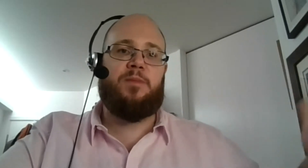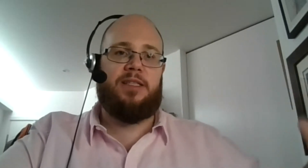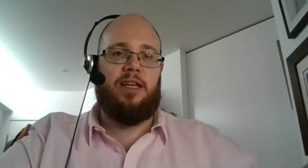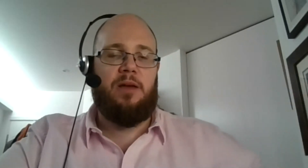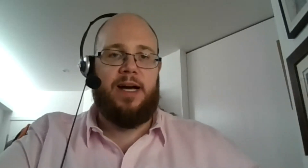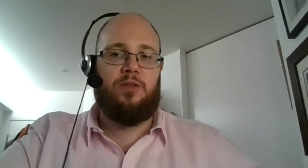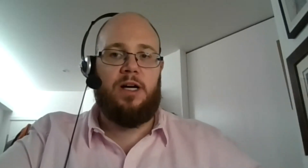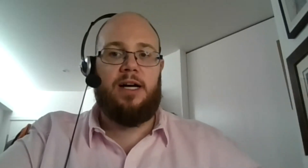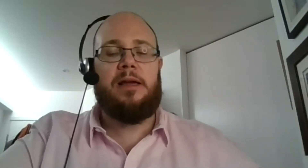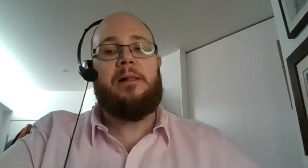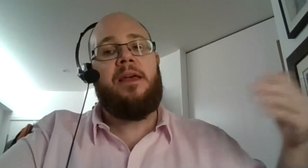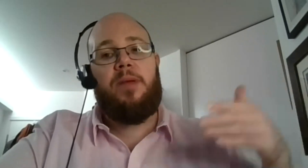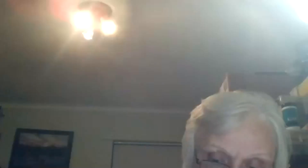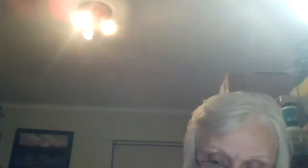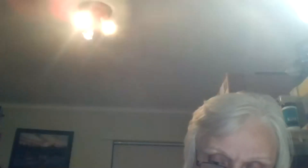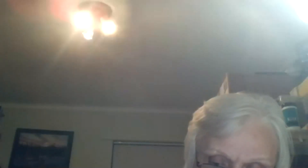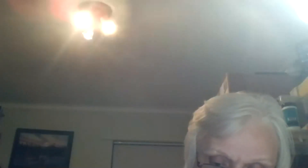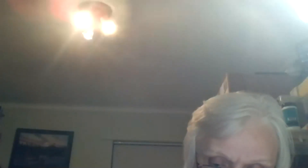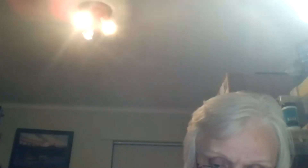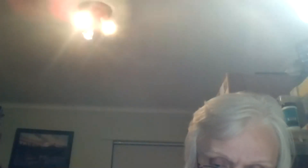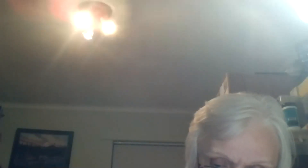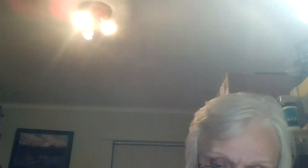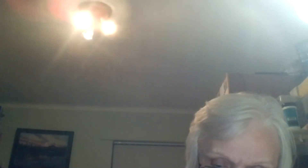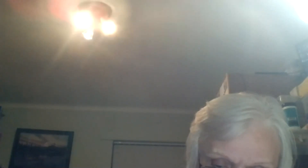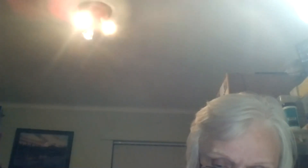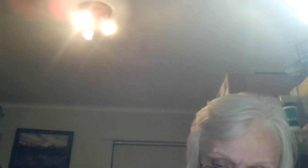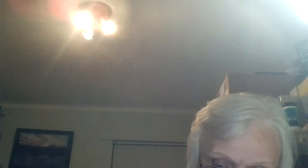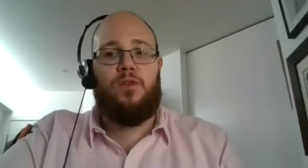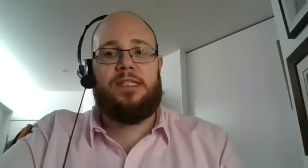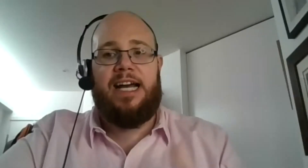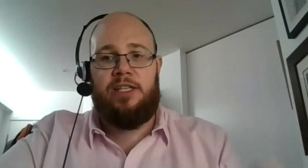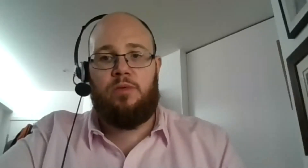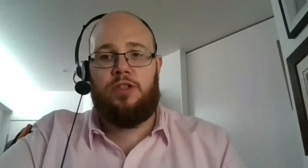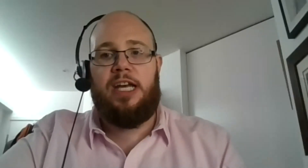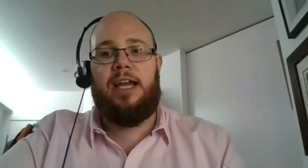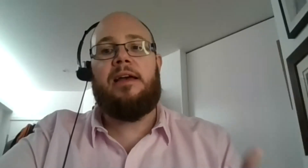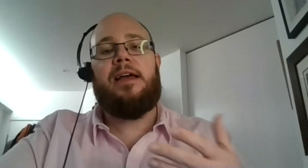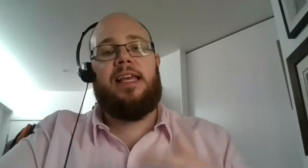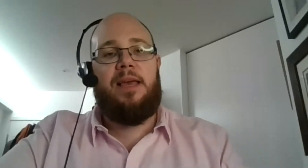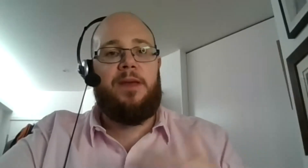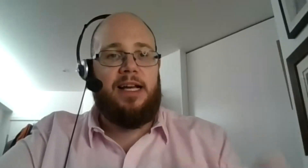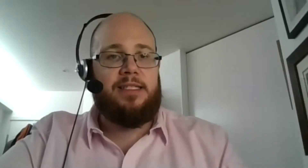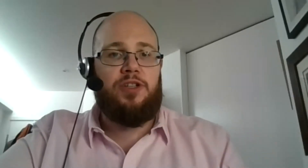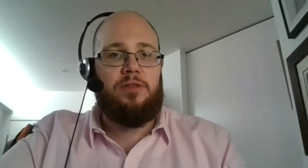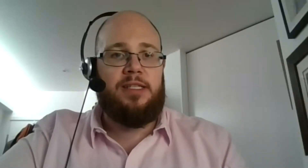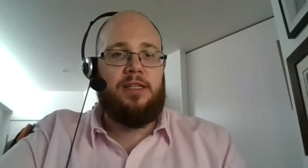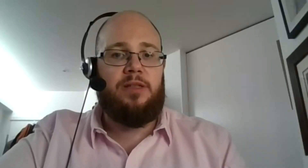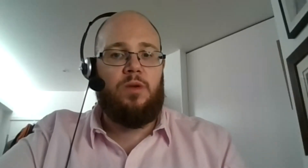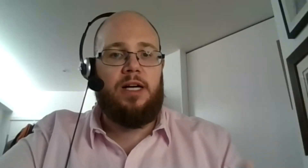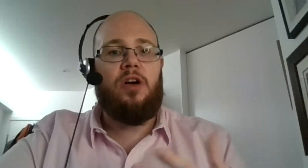person going back to work. But it is really important to remember to reinforce hand washing, keeping that social distance at work,